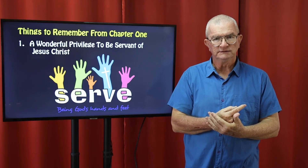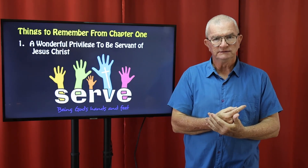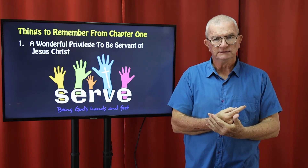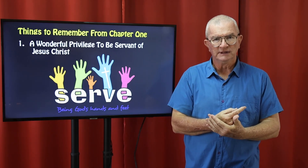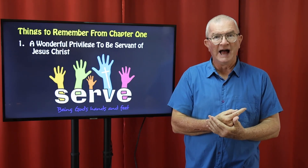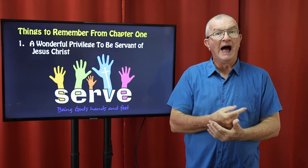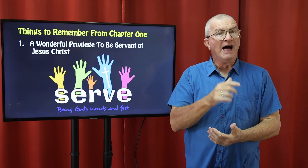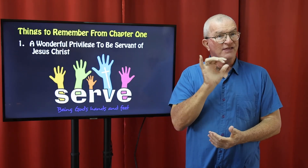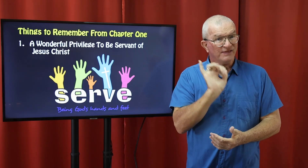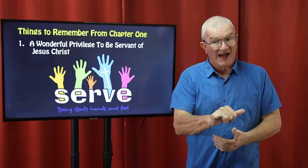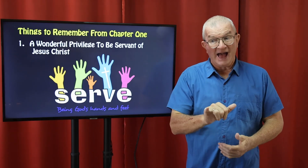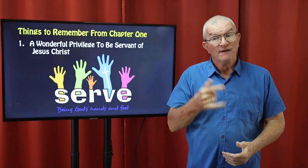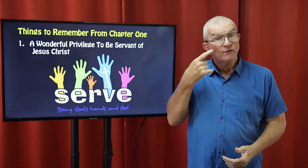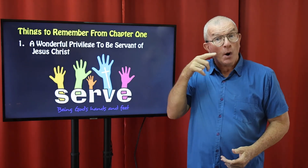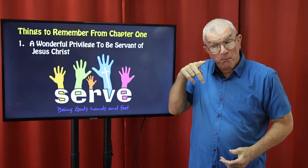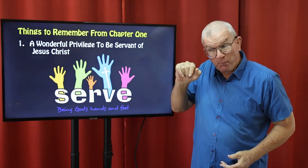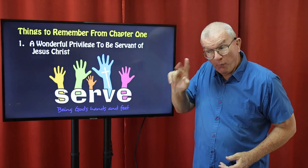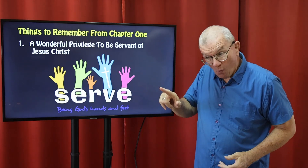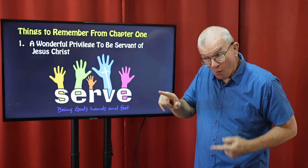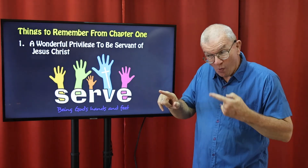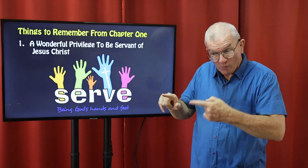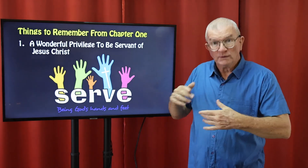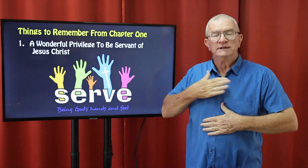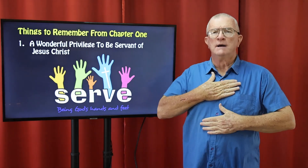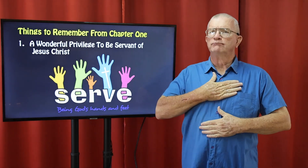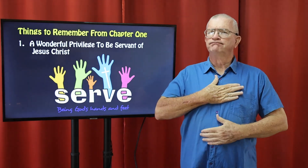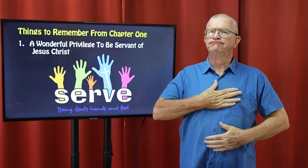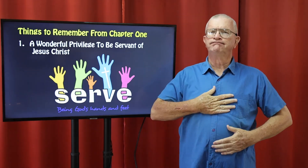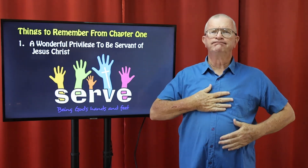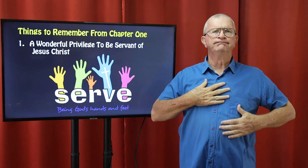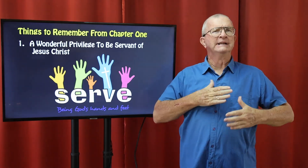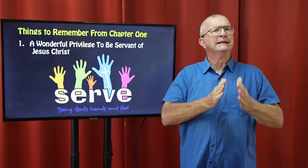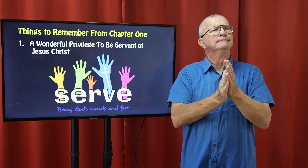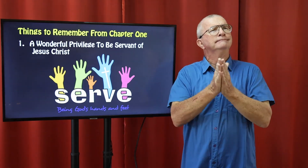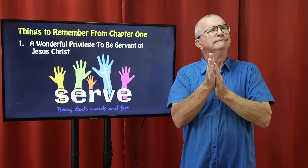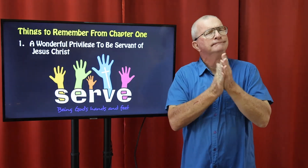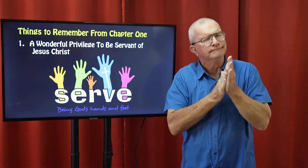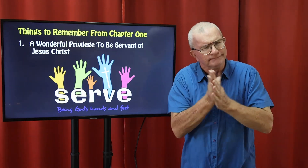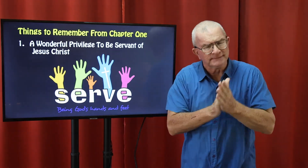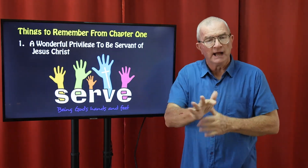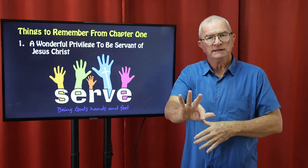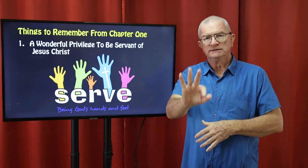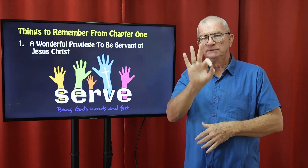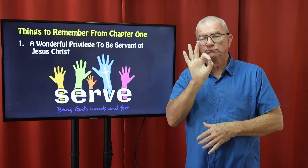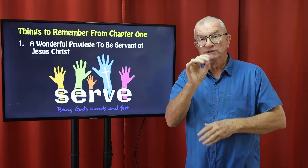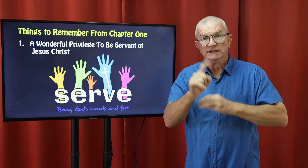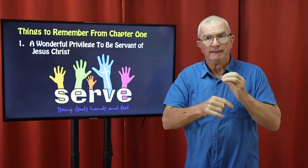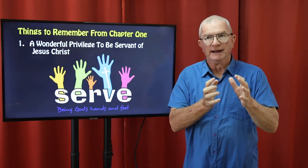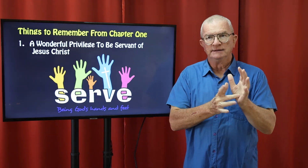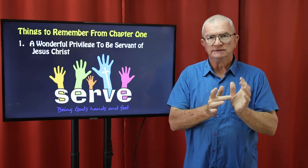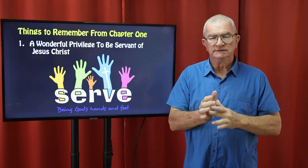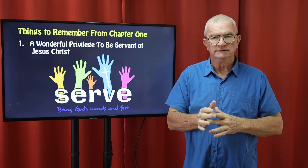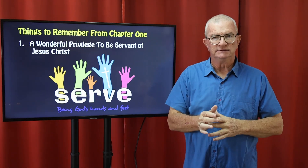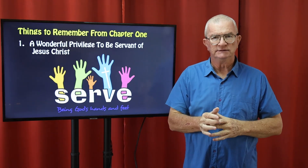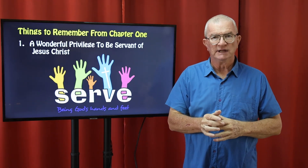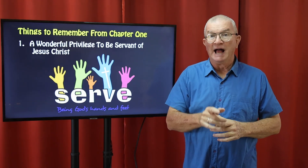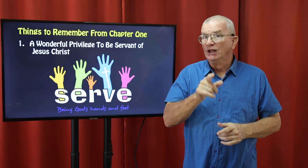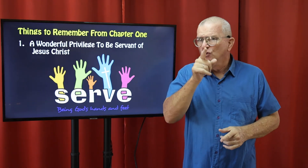Preaching the good news. And that, for Paul, was a pleasure. He was eager to preach